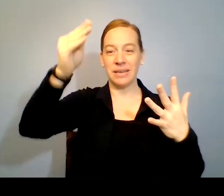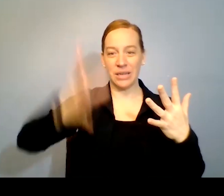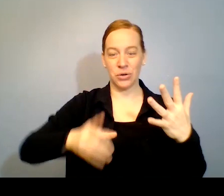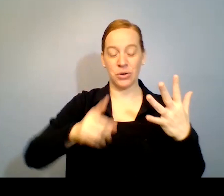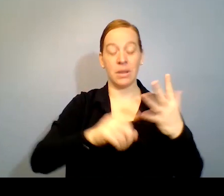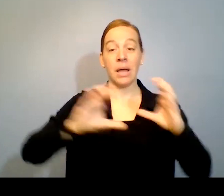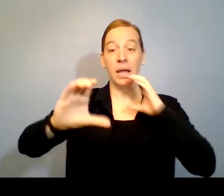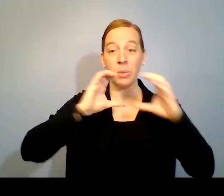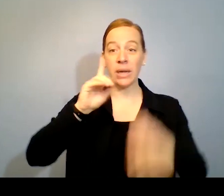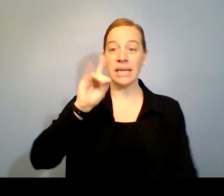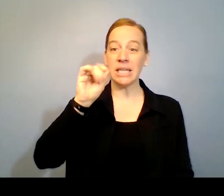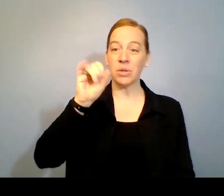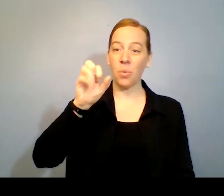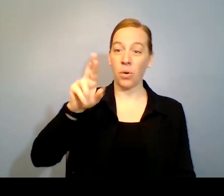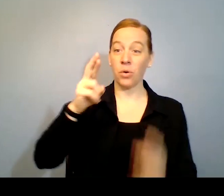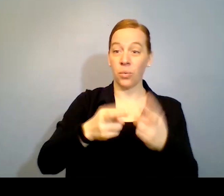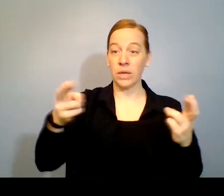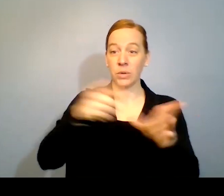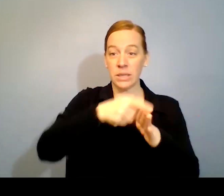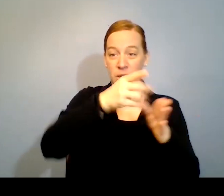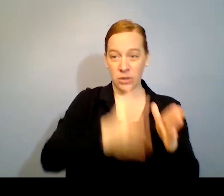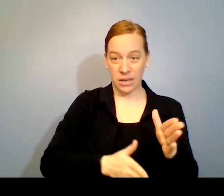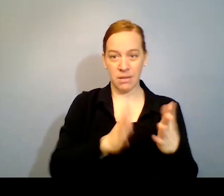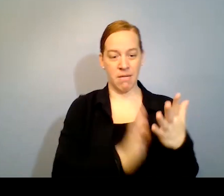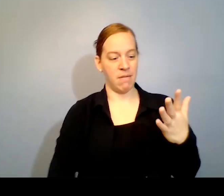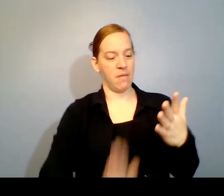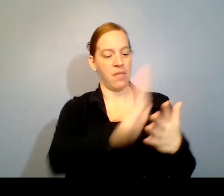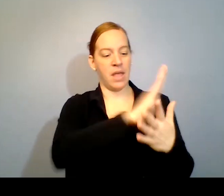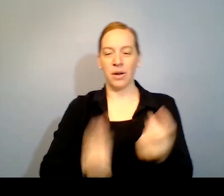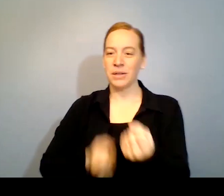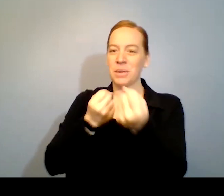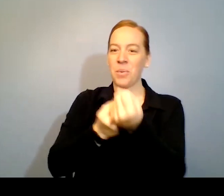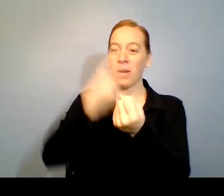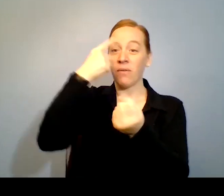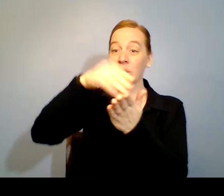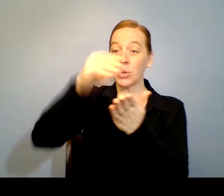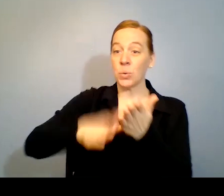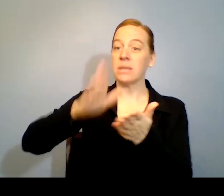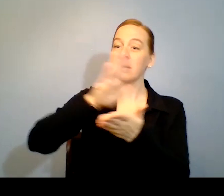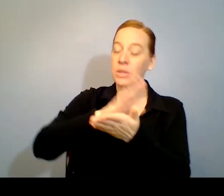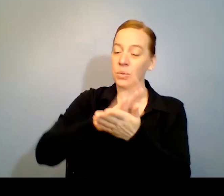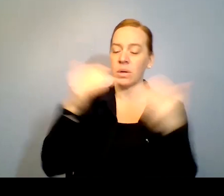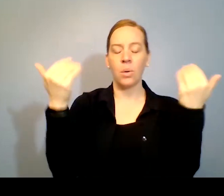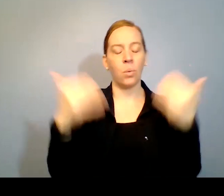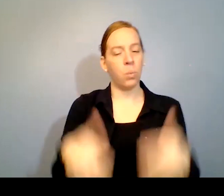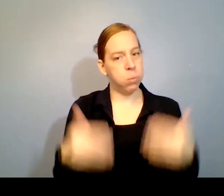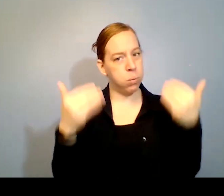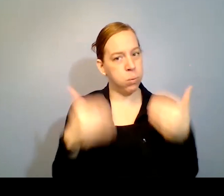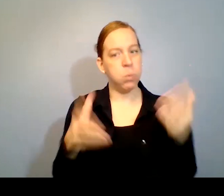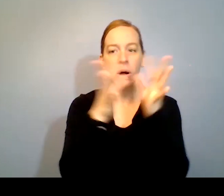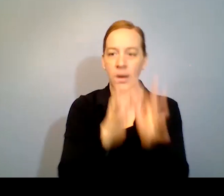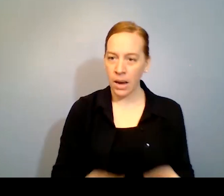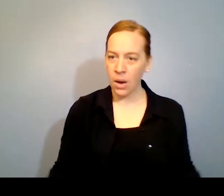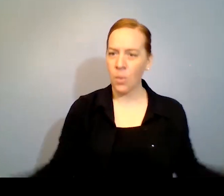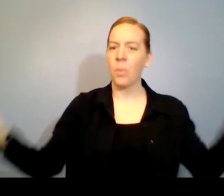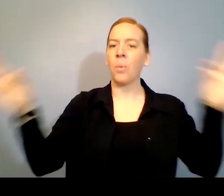deaf and hard of hearing, and communication disorder resource specialists for all they do to support our schools and students